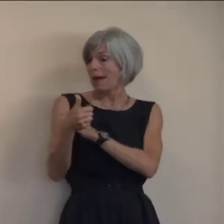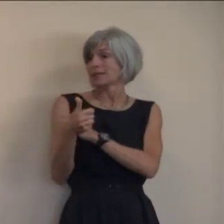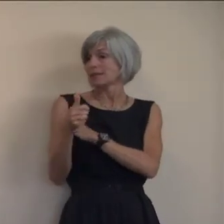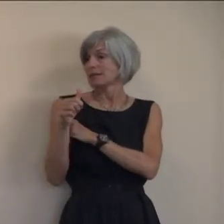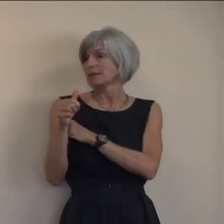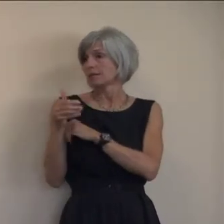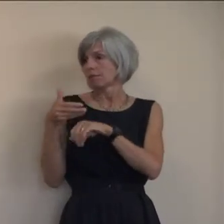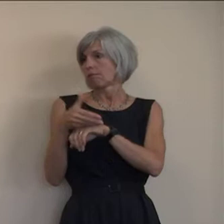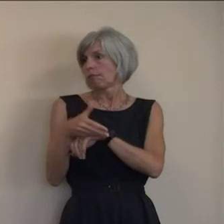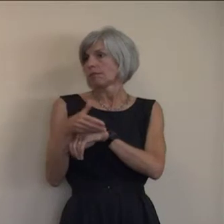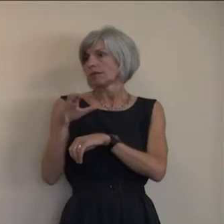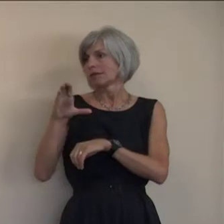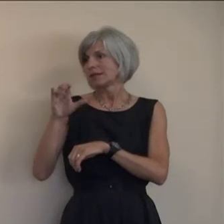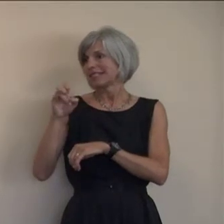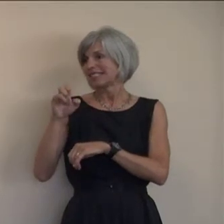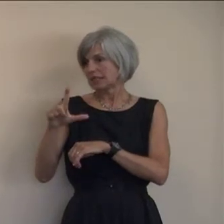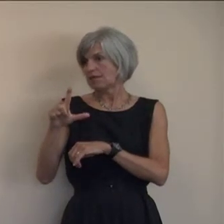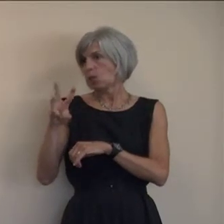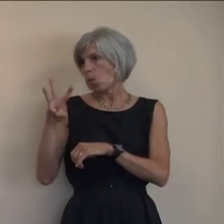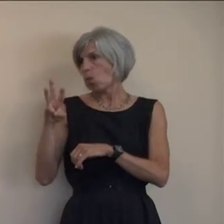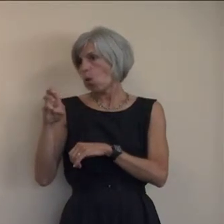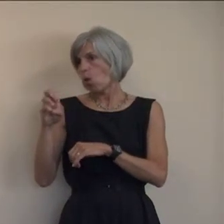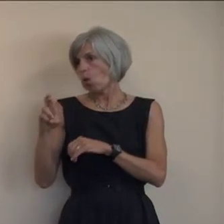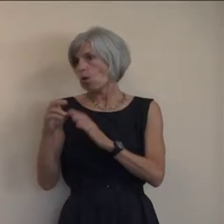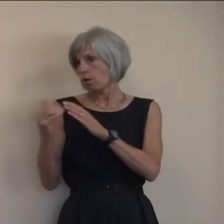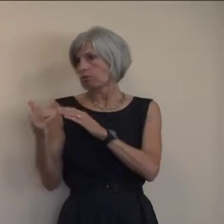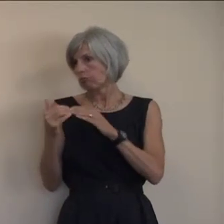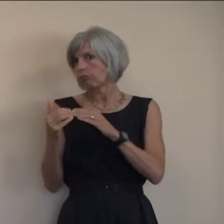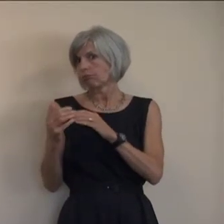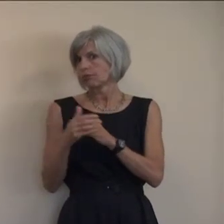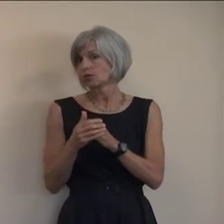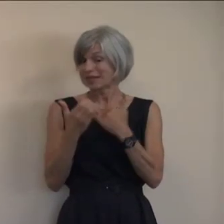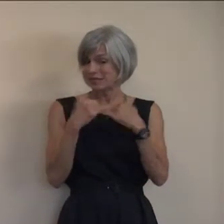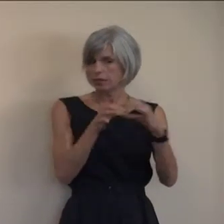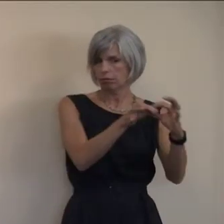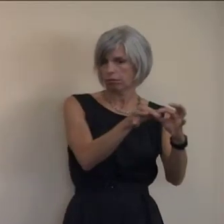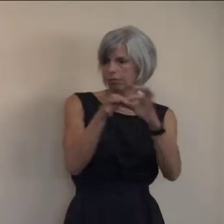researchers replicate it as well. All right.